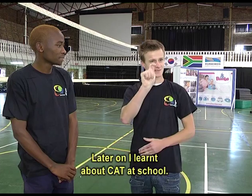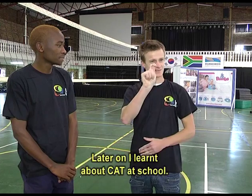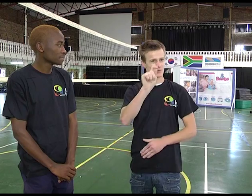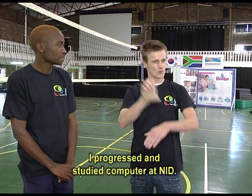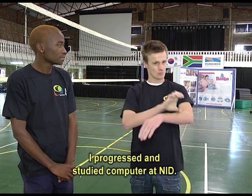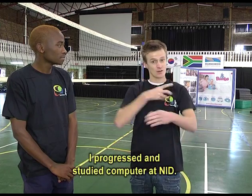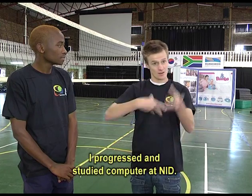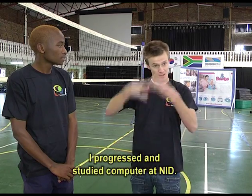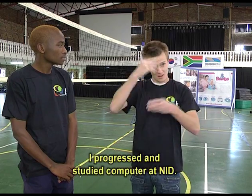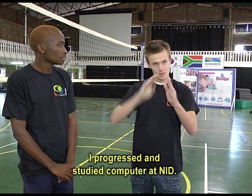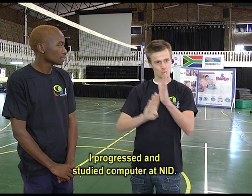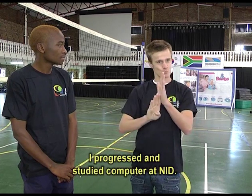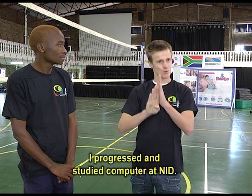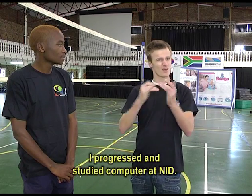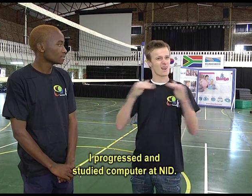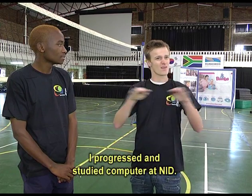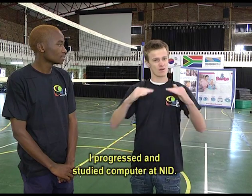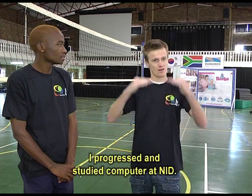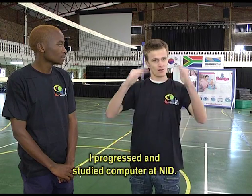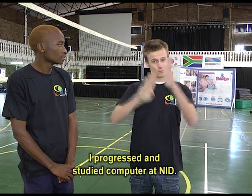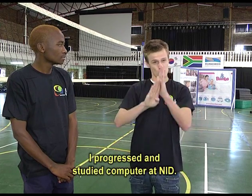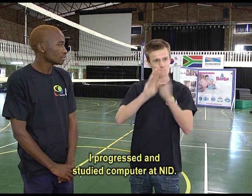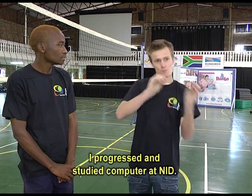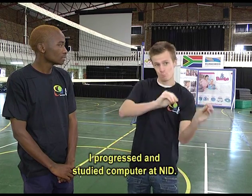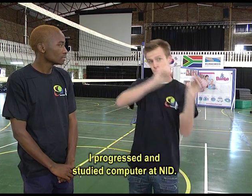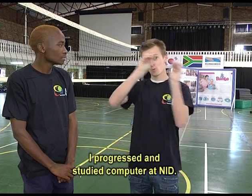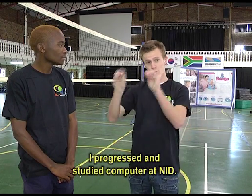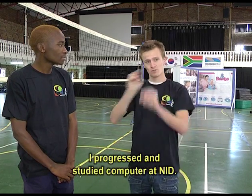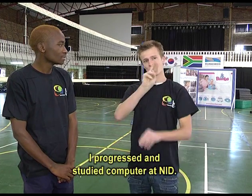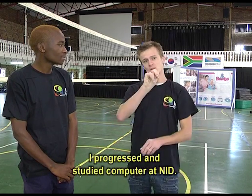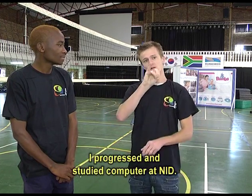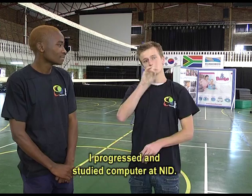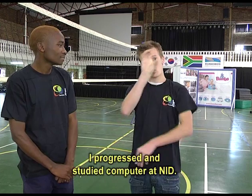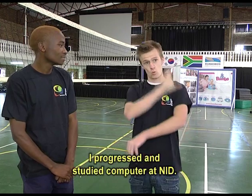I progressed and studied computer at NID.